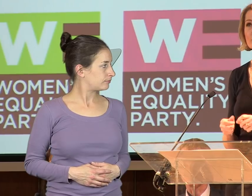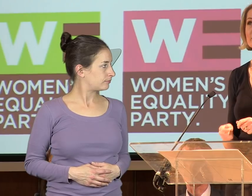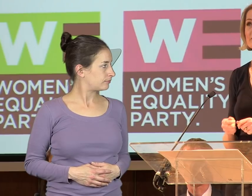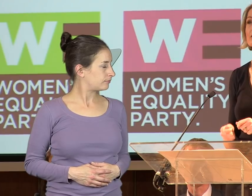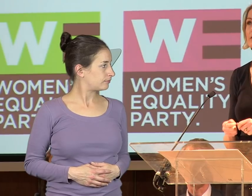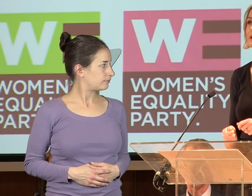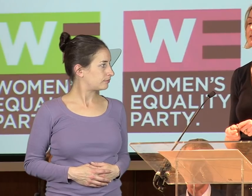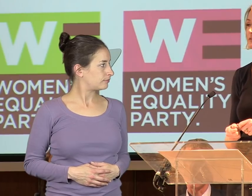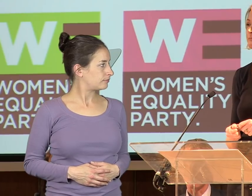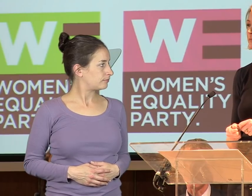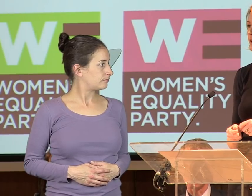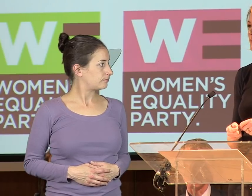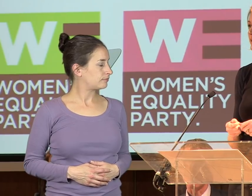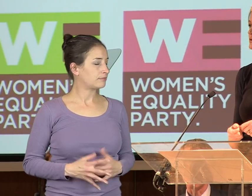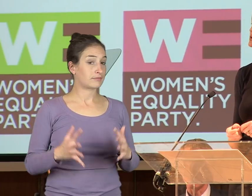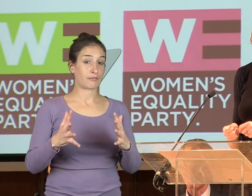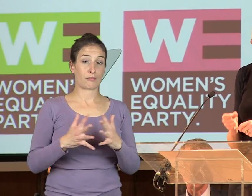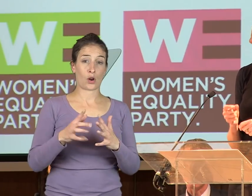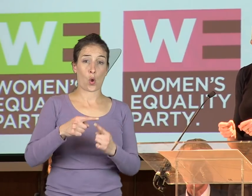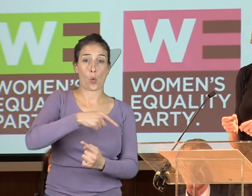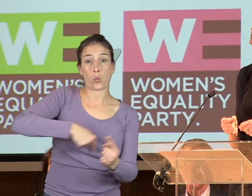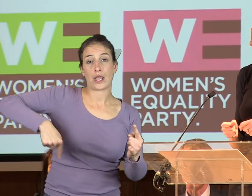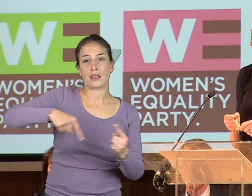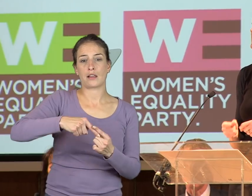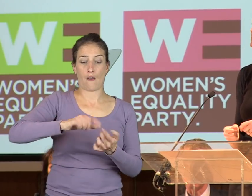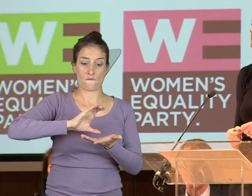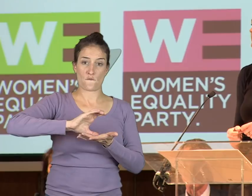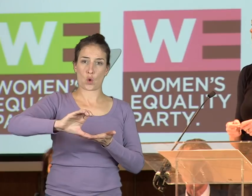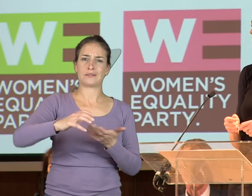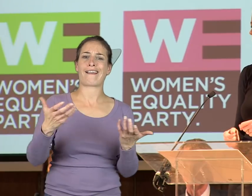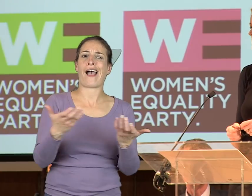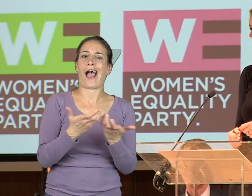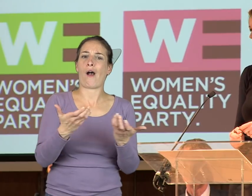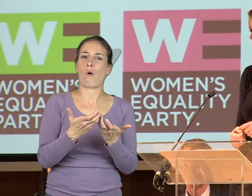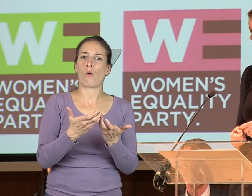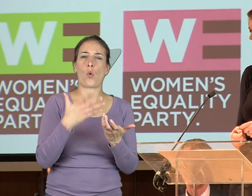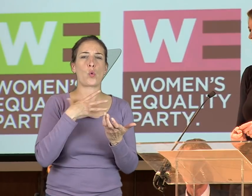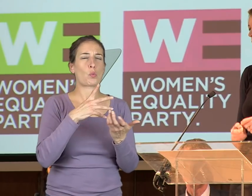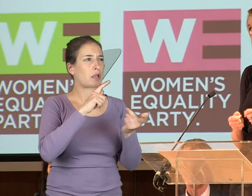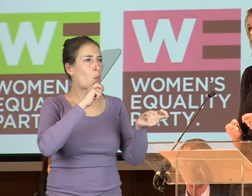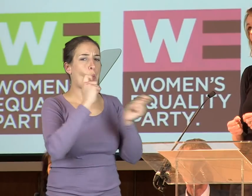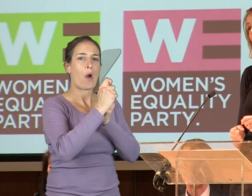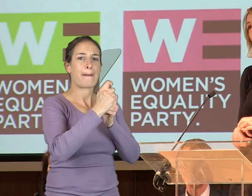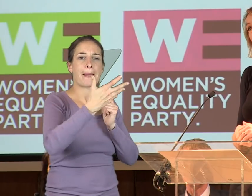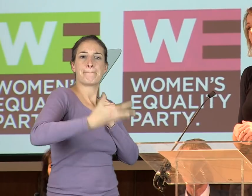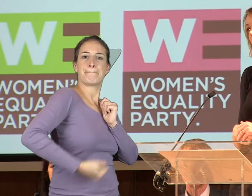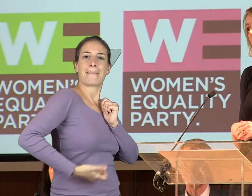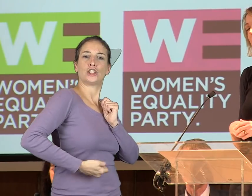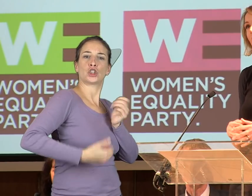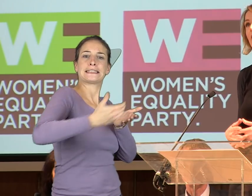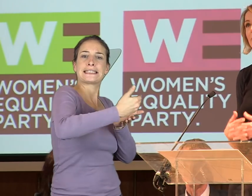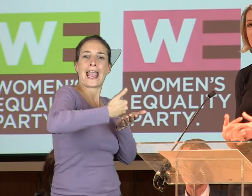We would fully fund this by introducing a single rate of tax relief on pension savings, which would free up